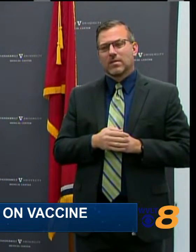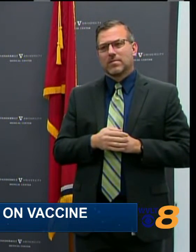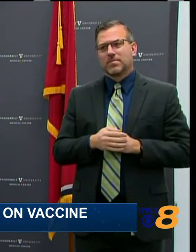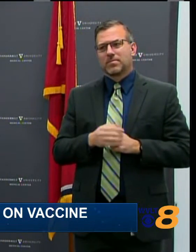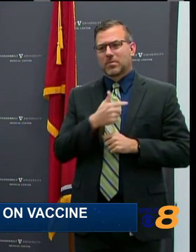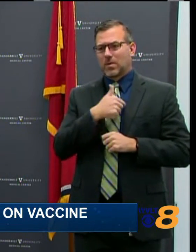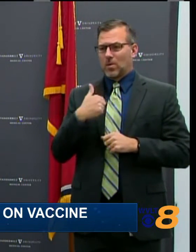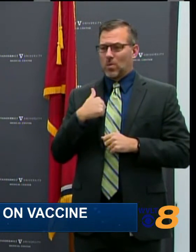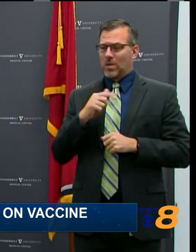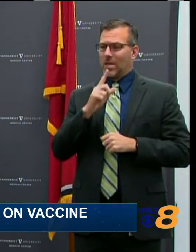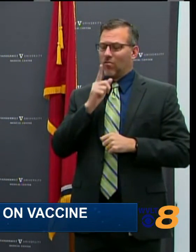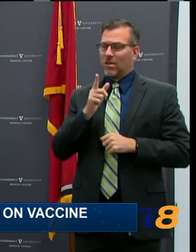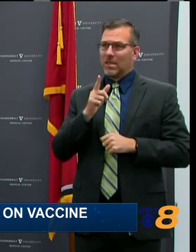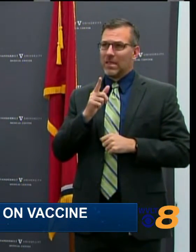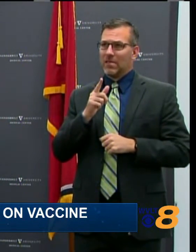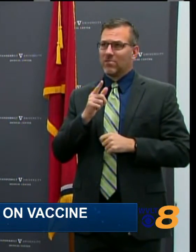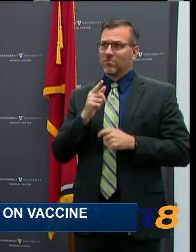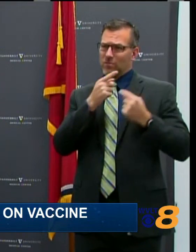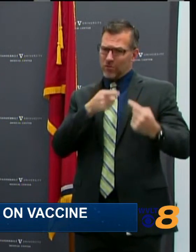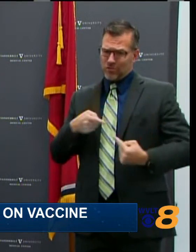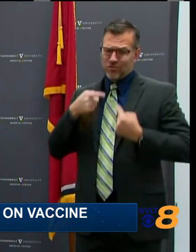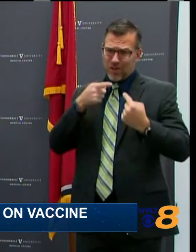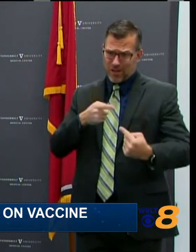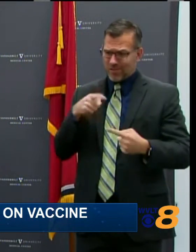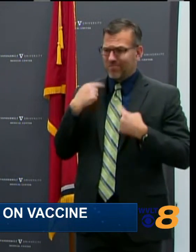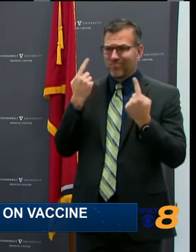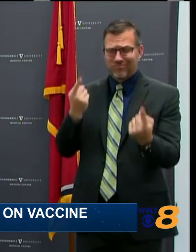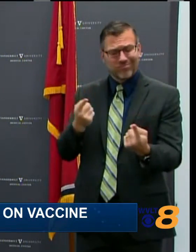We struggle. It's been stressful,